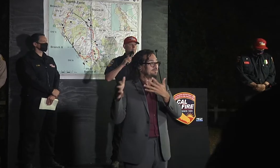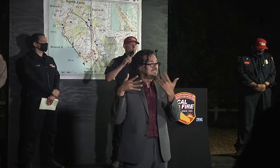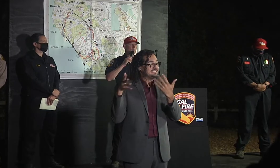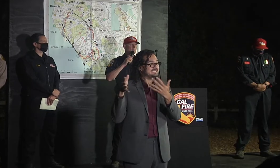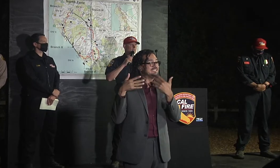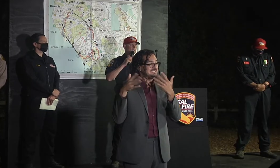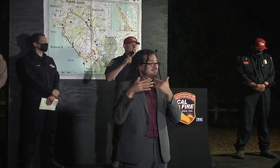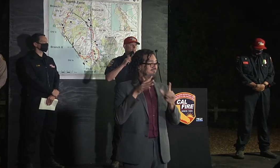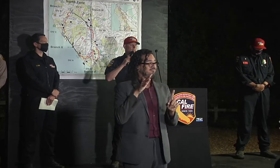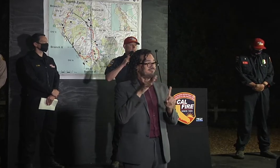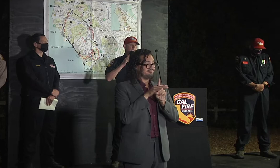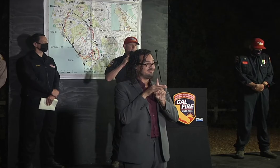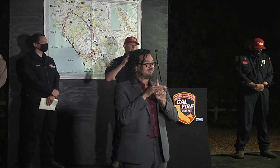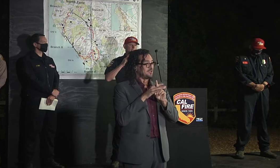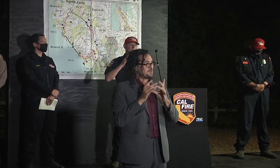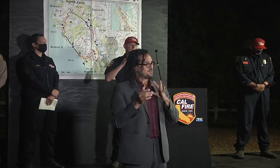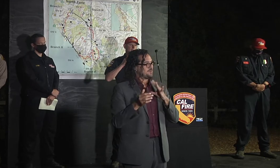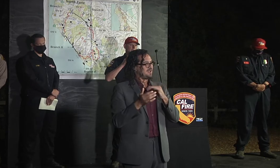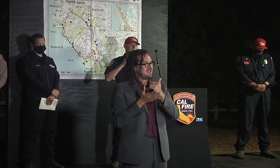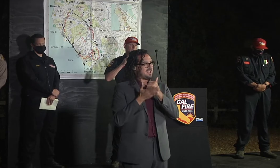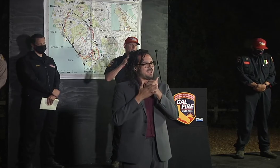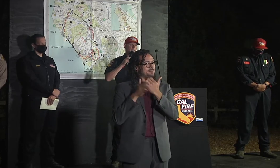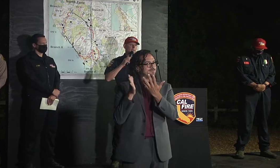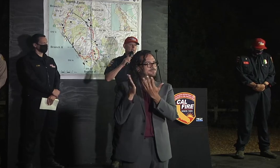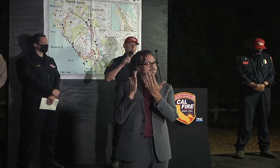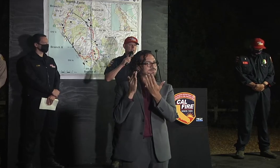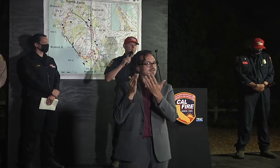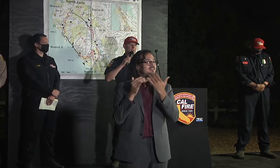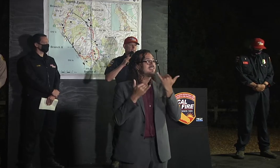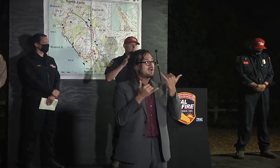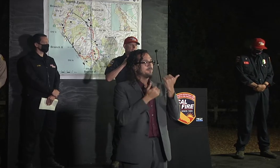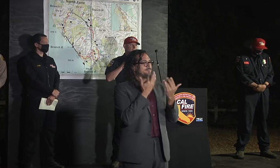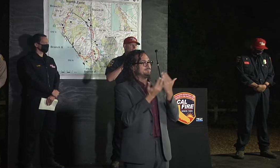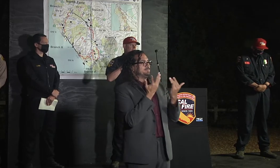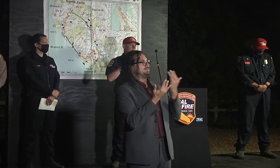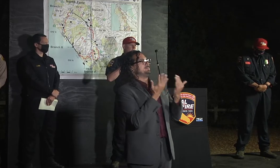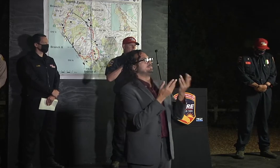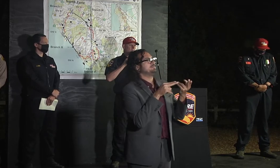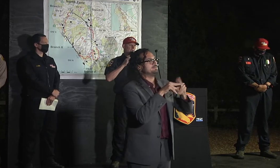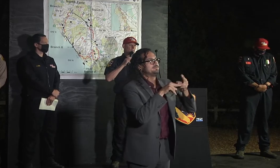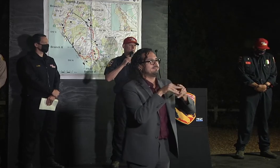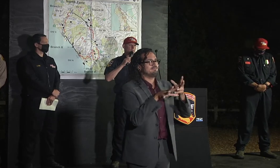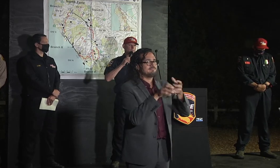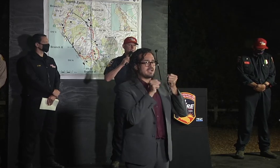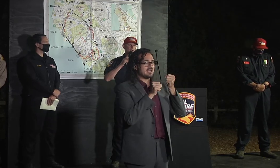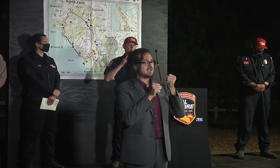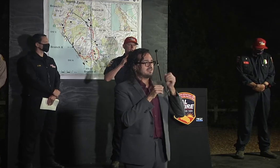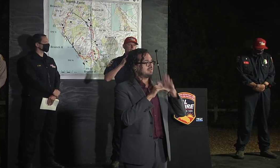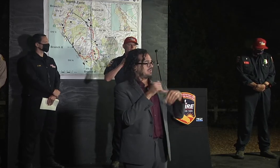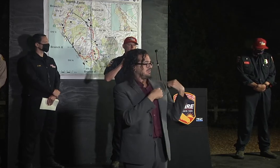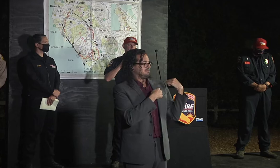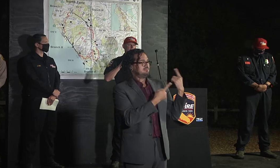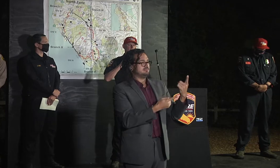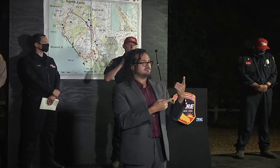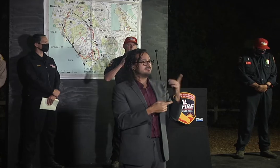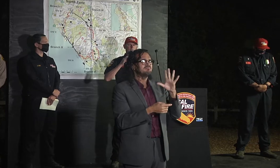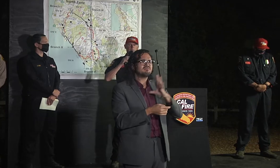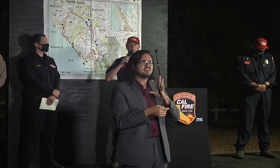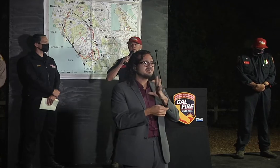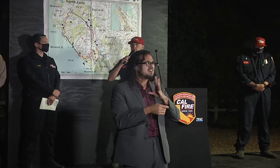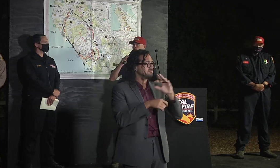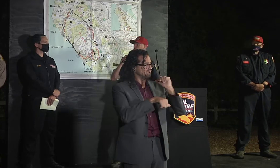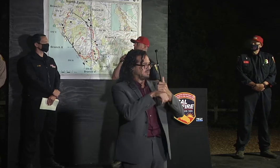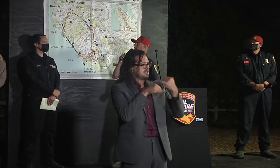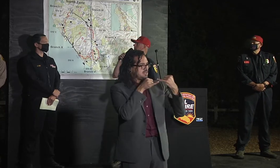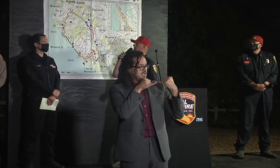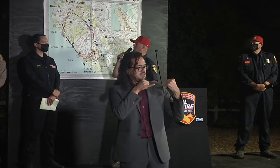But it did move a little bit more rapidly than we've been seeing it the past few days. That's fine. It just brings it down to the control line sooner. We have resources there ready to deal